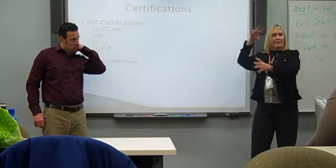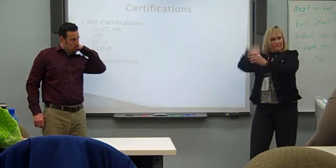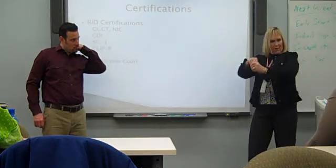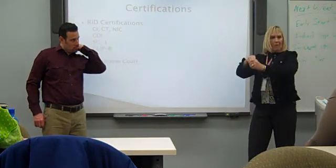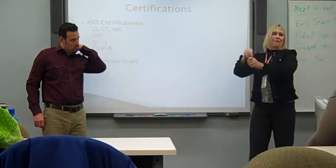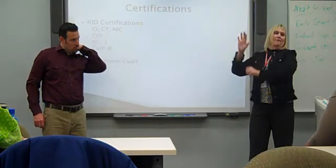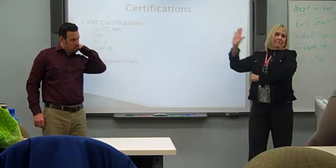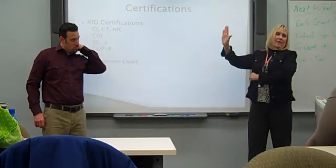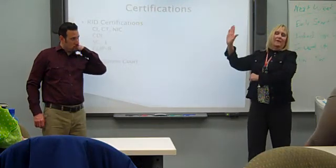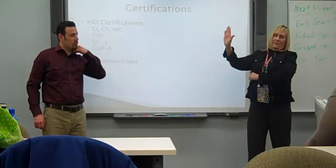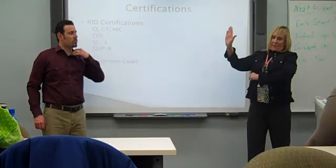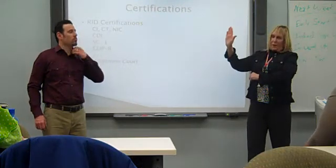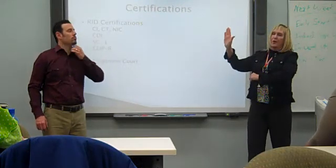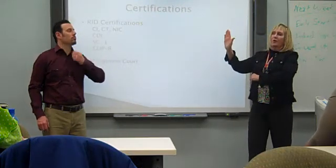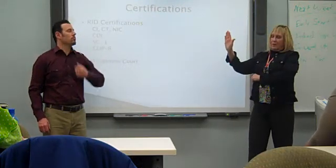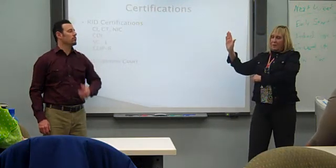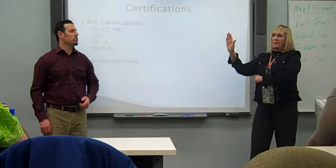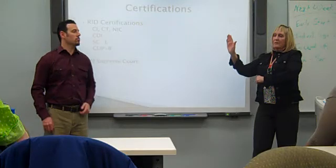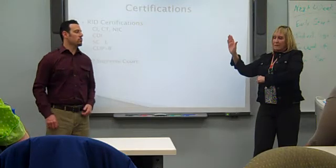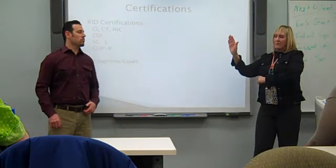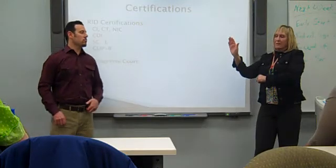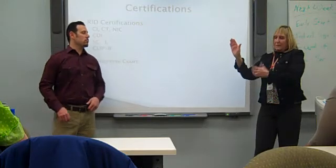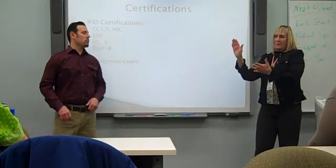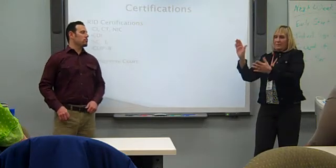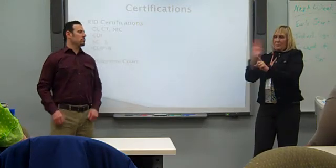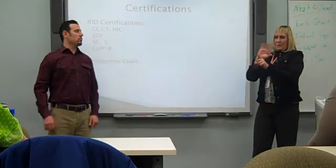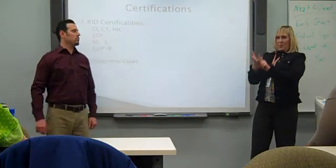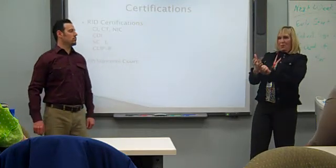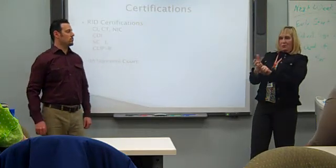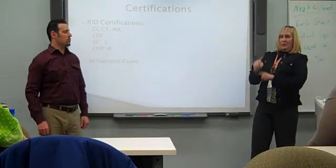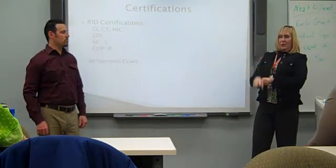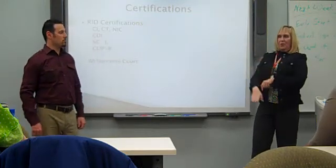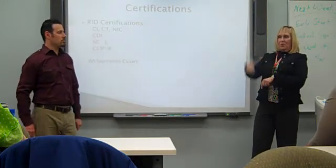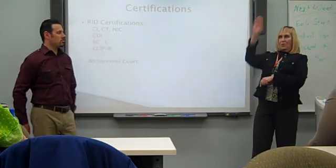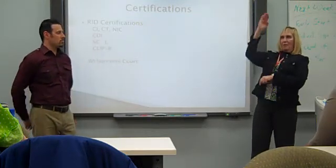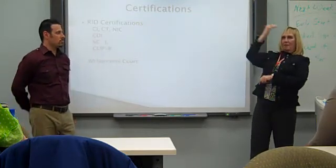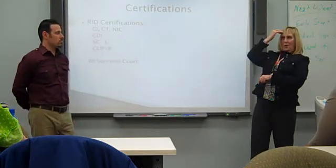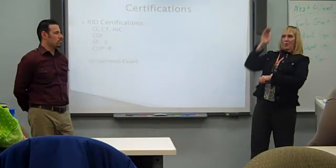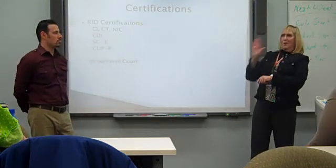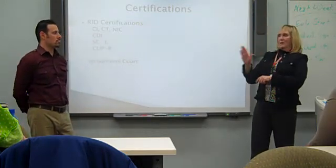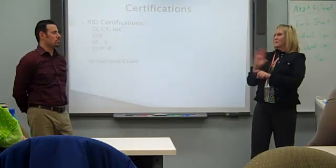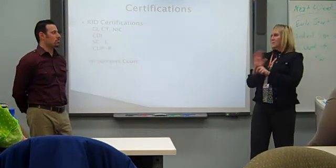So they made a deal with the foster parents that they'd stay with them in the summer.